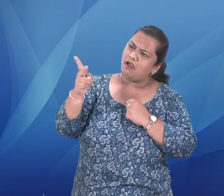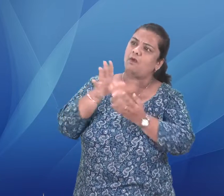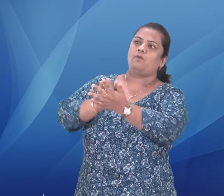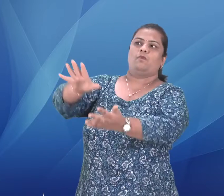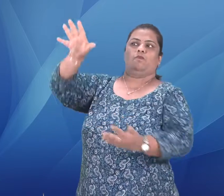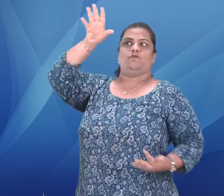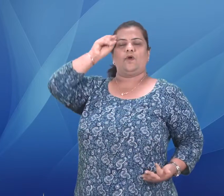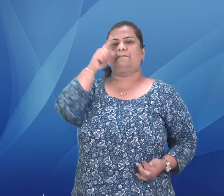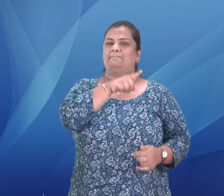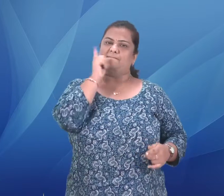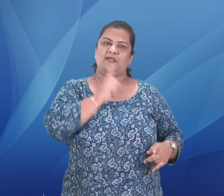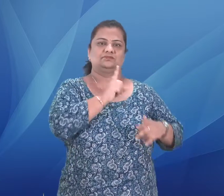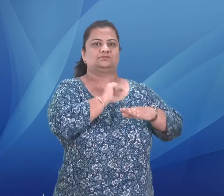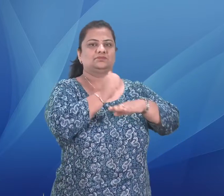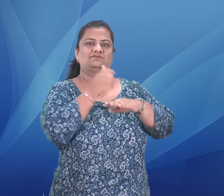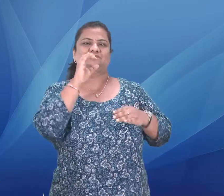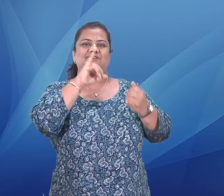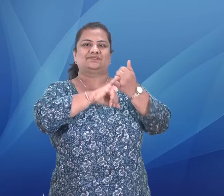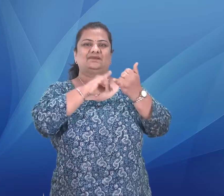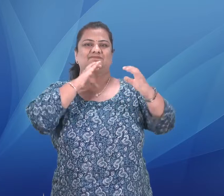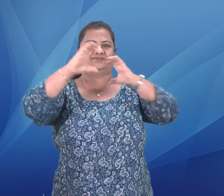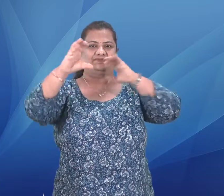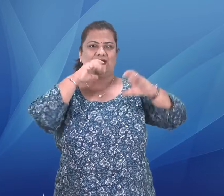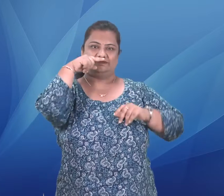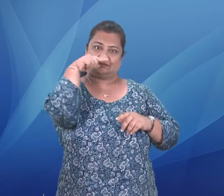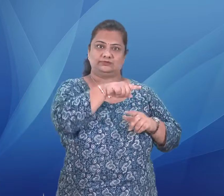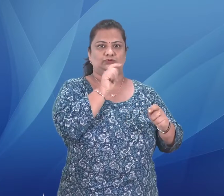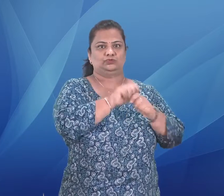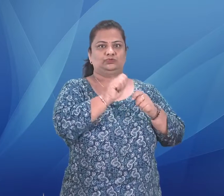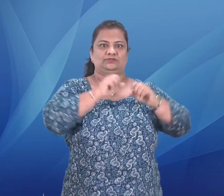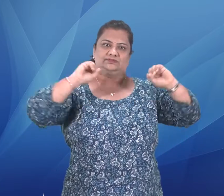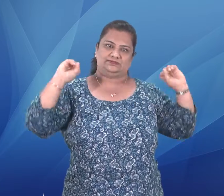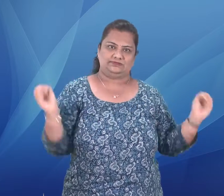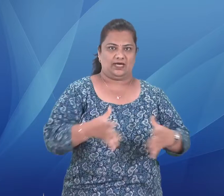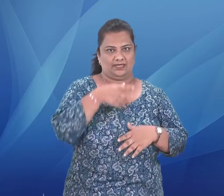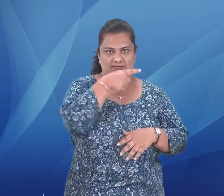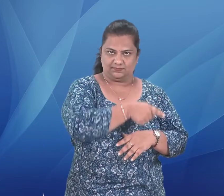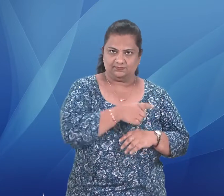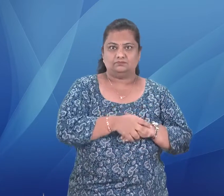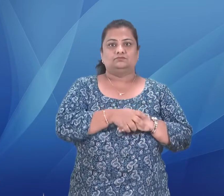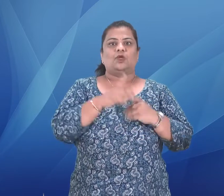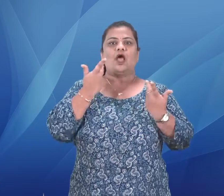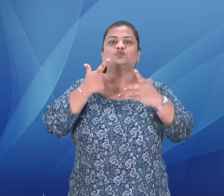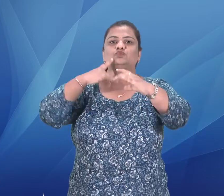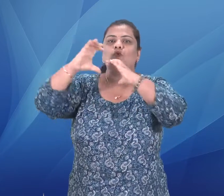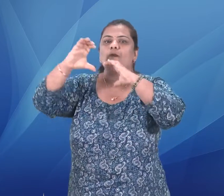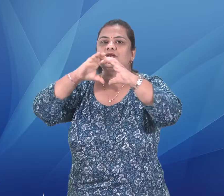wrong. Austin Bade, 25, is one of the deaf engineers who developed the new lens for